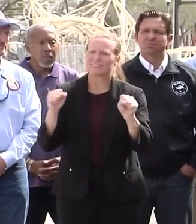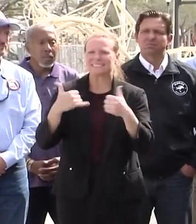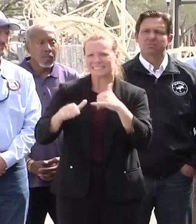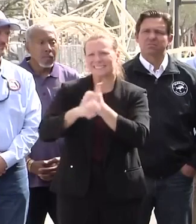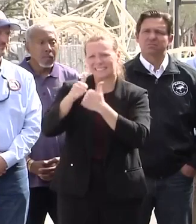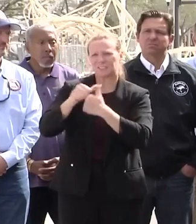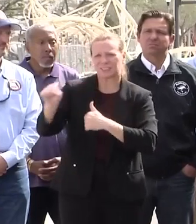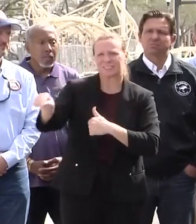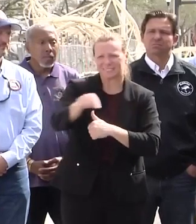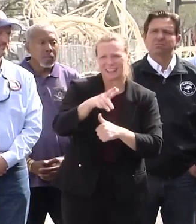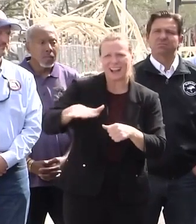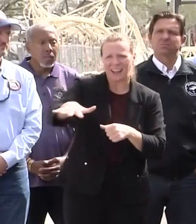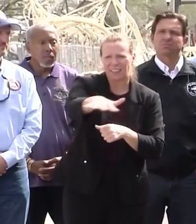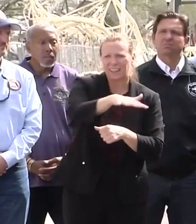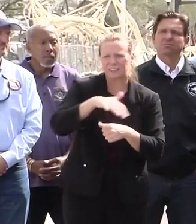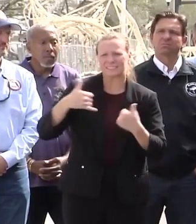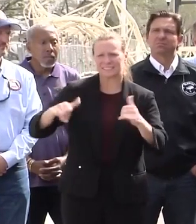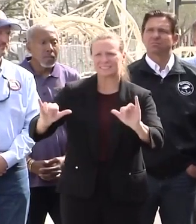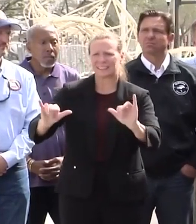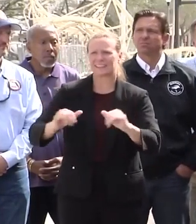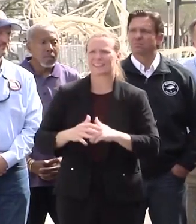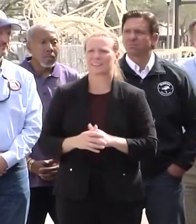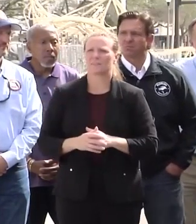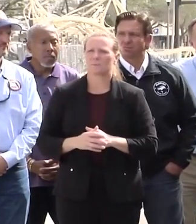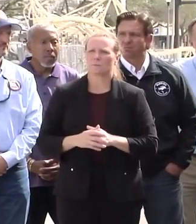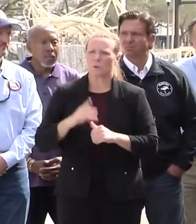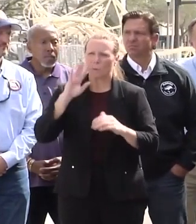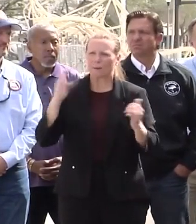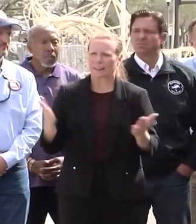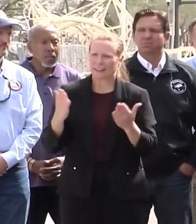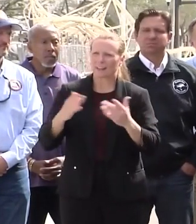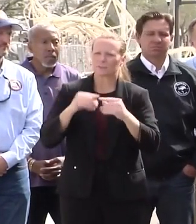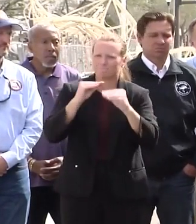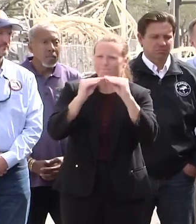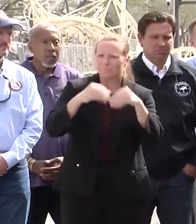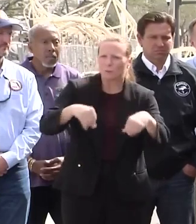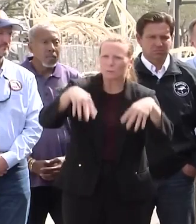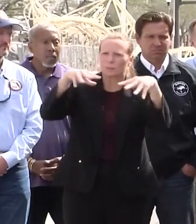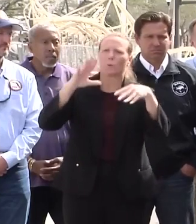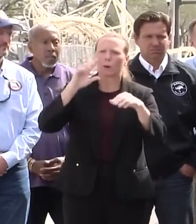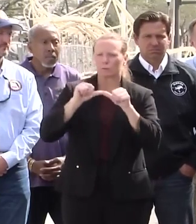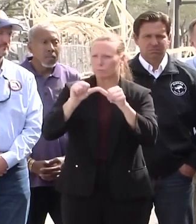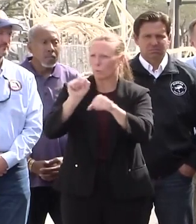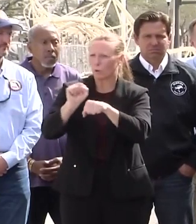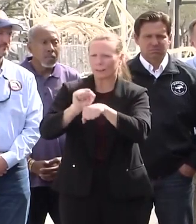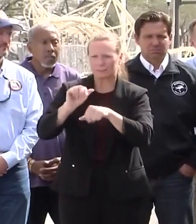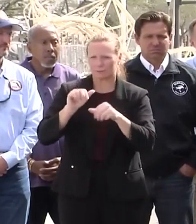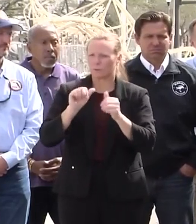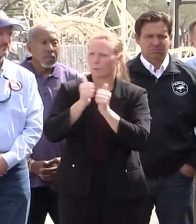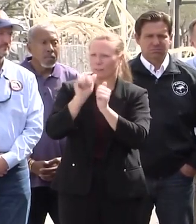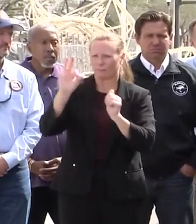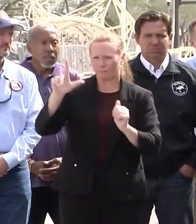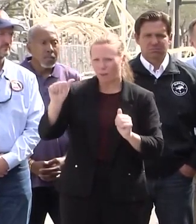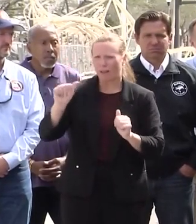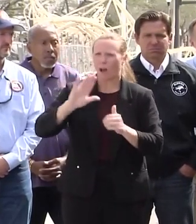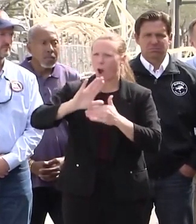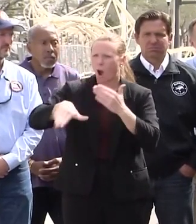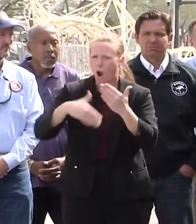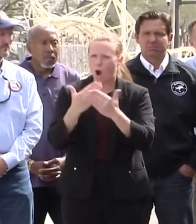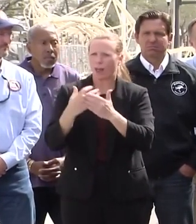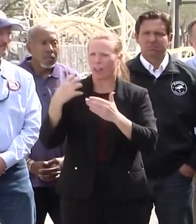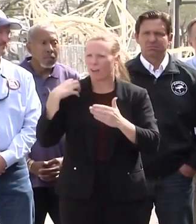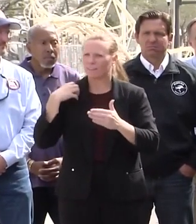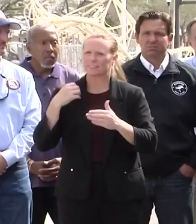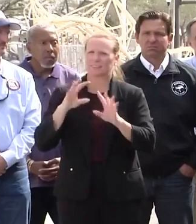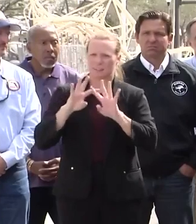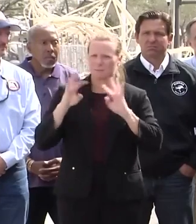out there. We will be here to restore your power, and of course, we will continue to work with the state of Florida and all of the officials behind them. I want to thank them